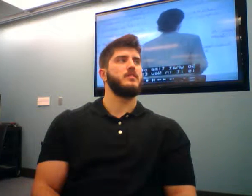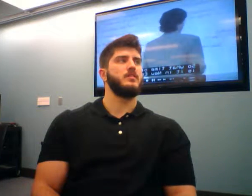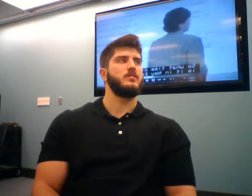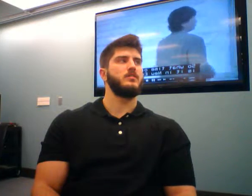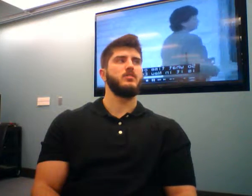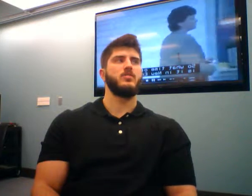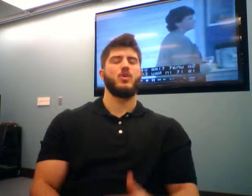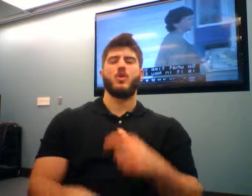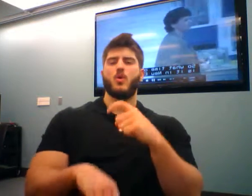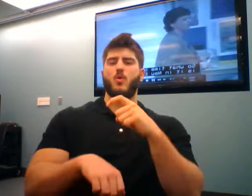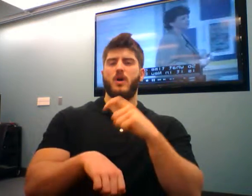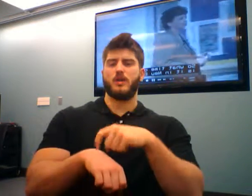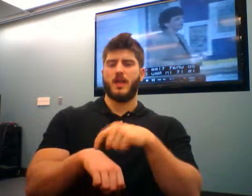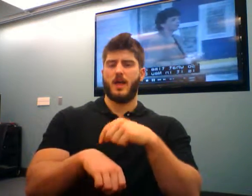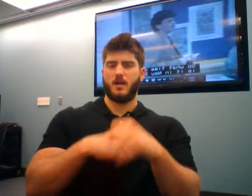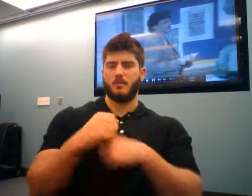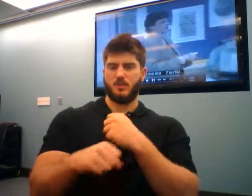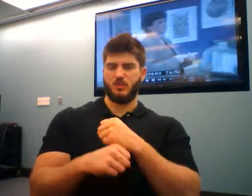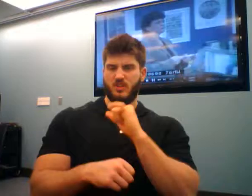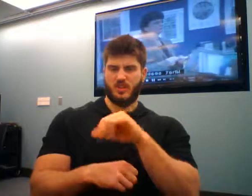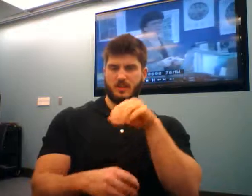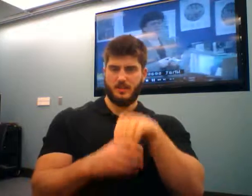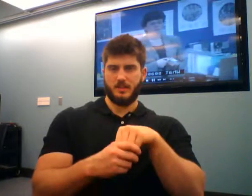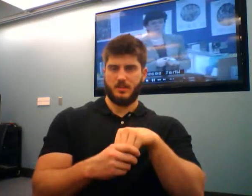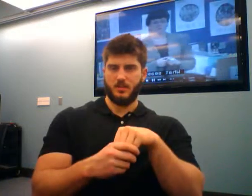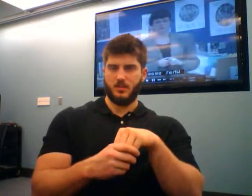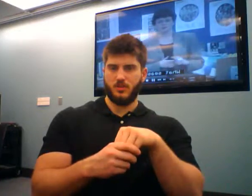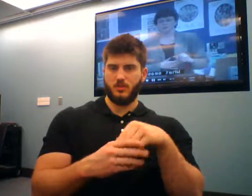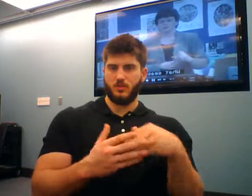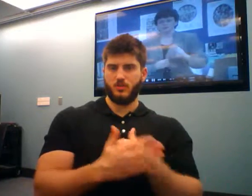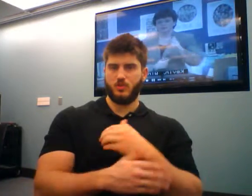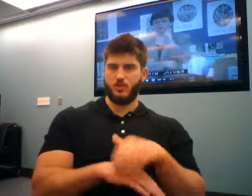So what time of year is it in New England? What season?